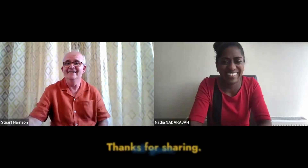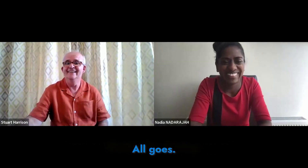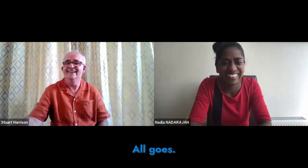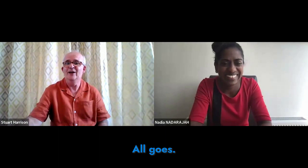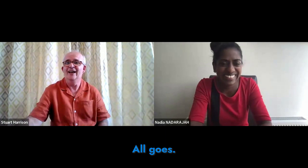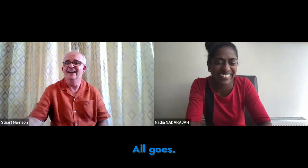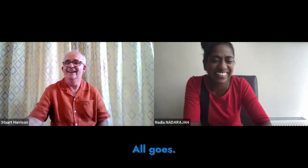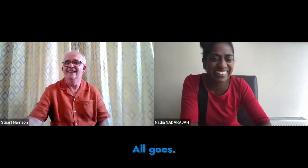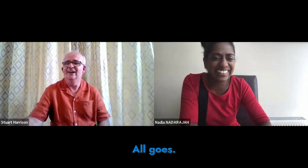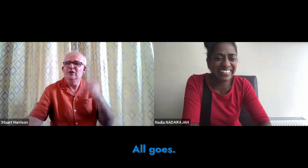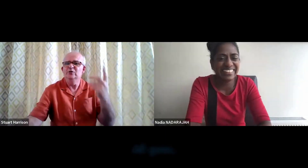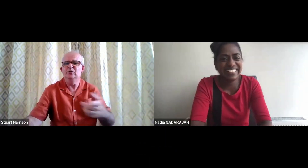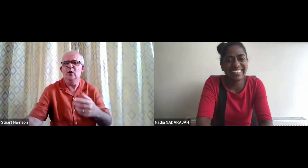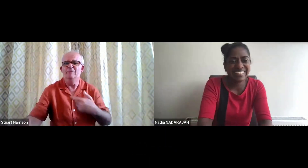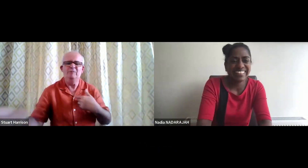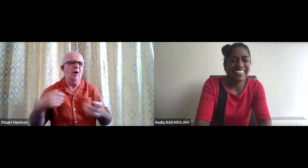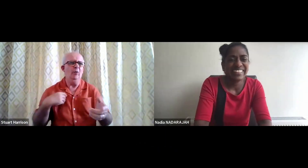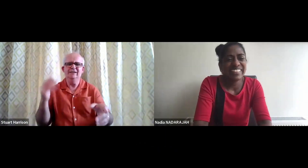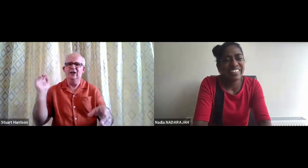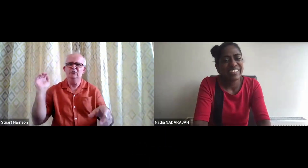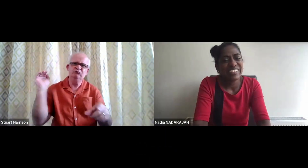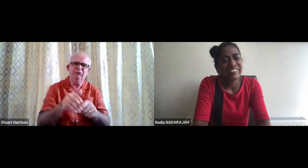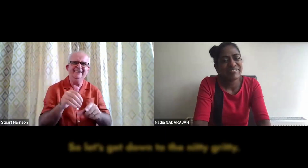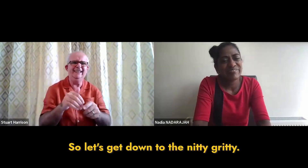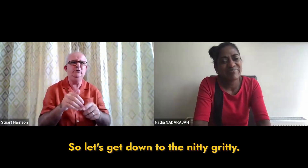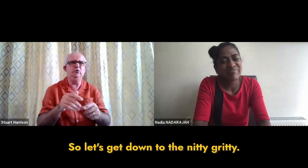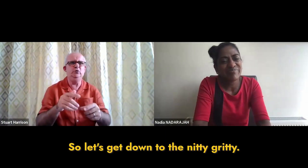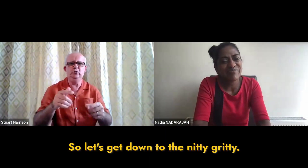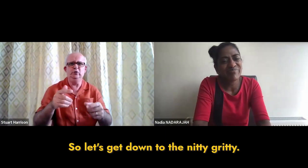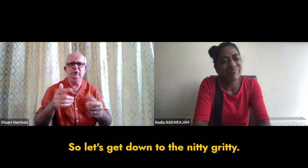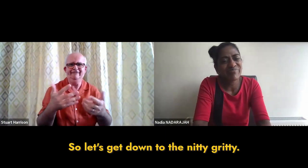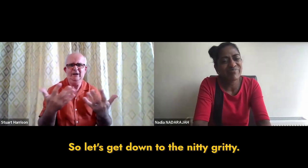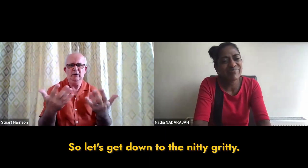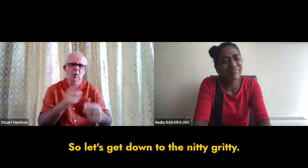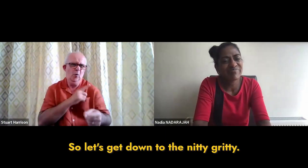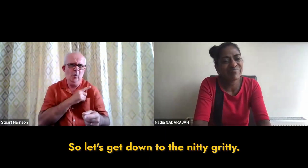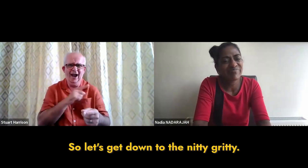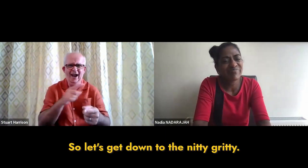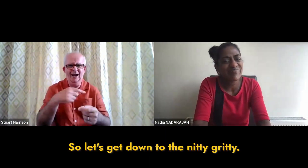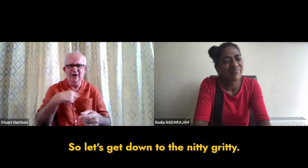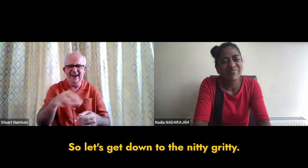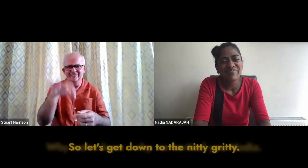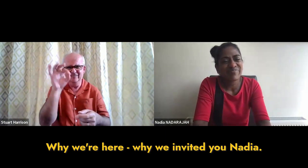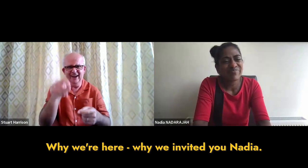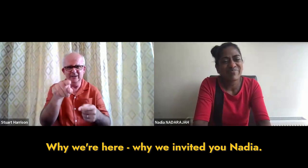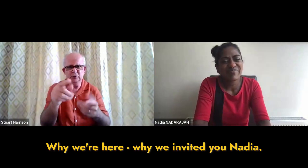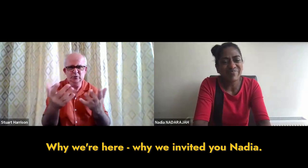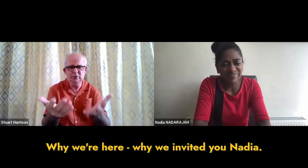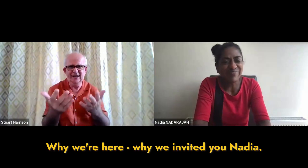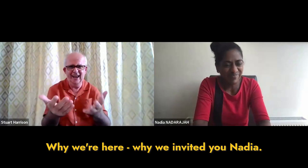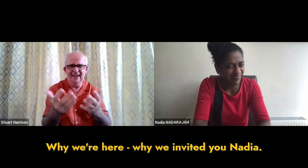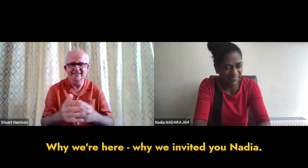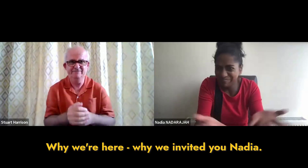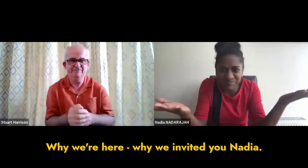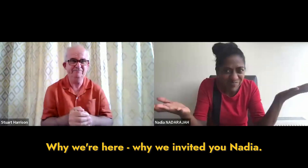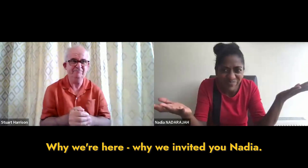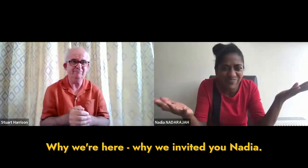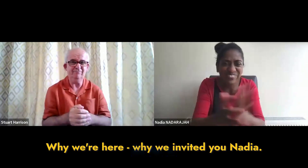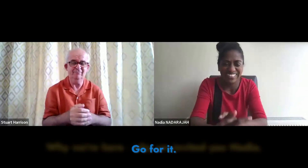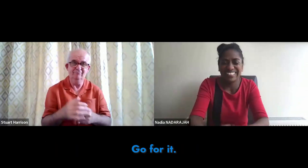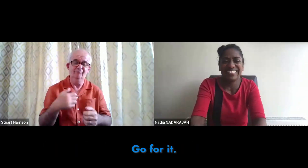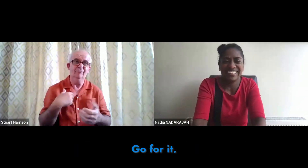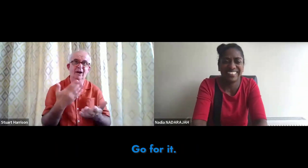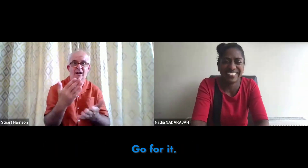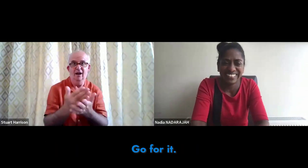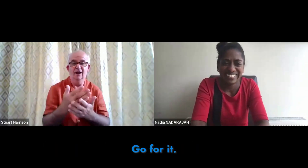sharing. All good. So let's get down to the nitty gritty. Why we're here, why we invited